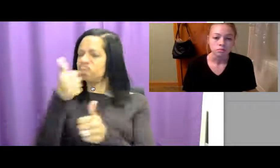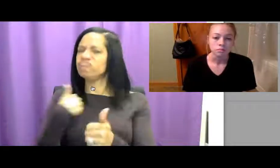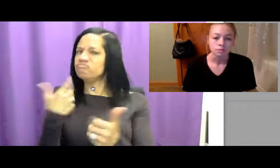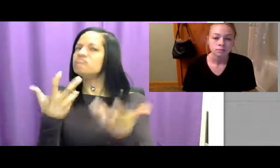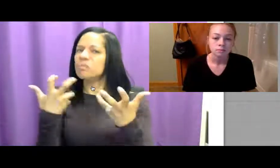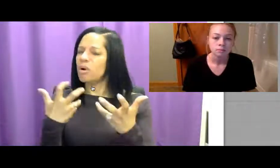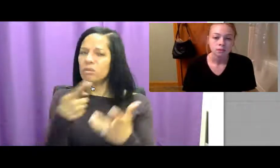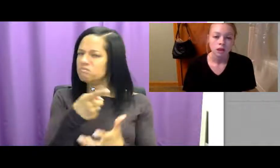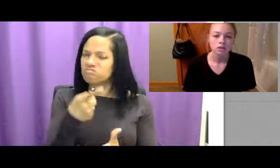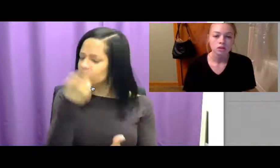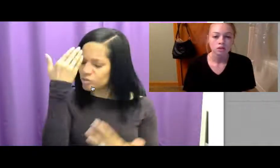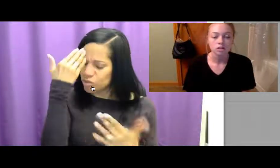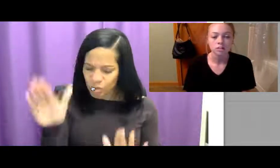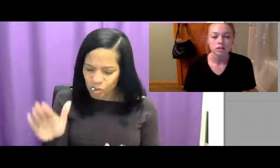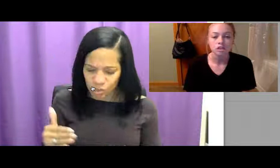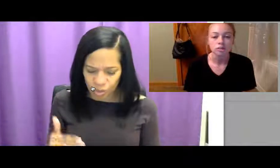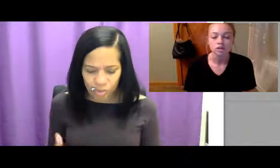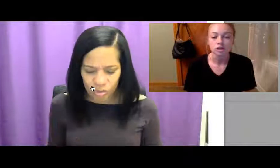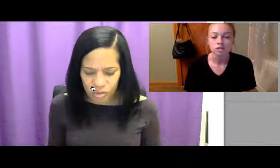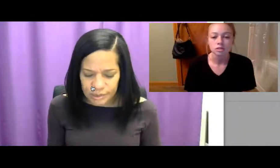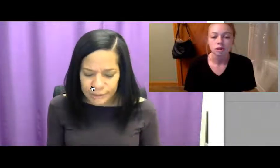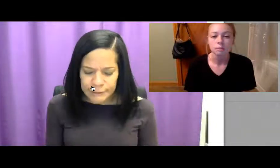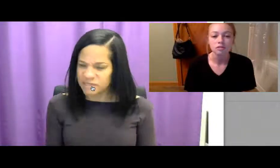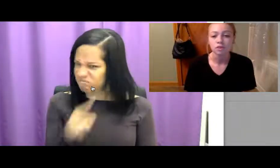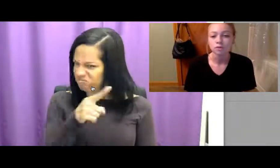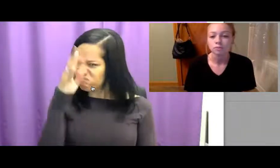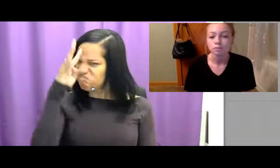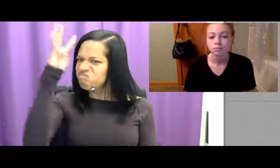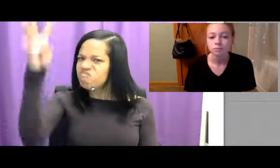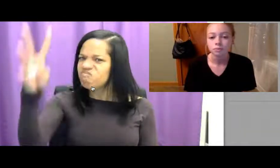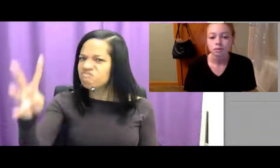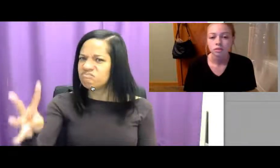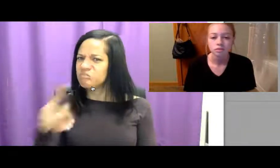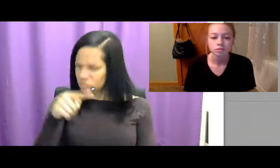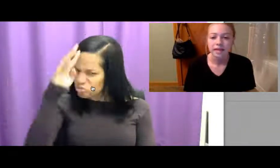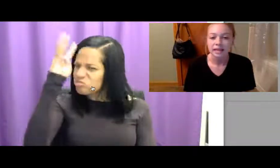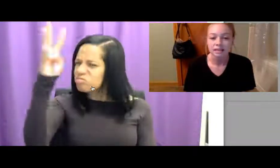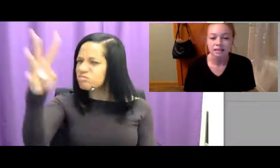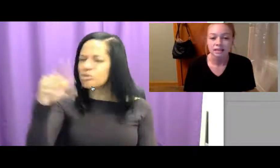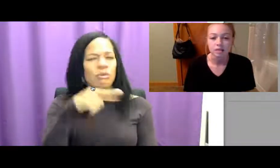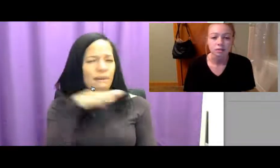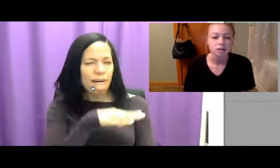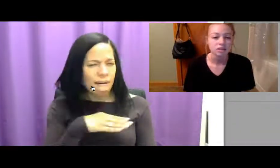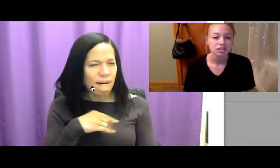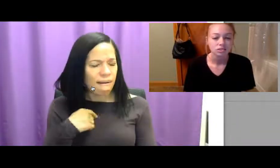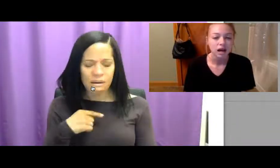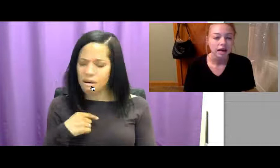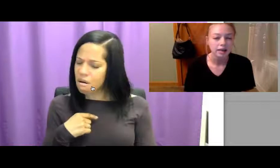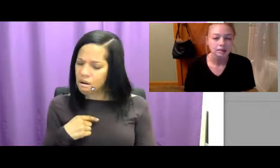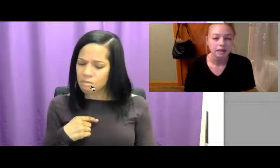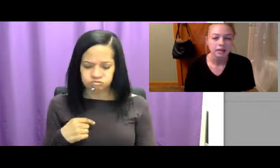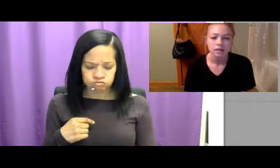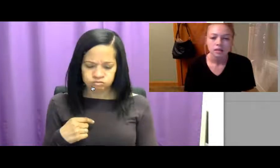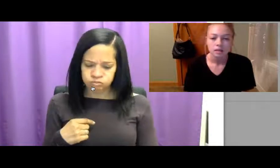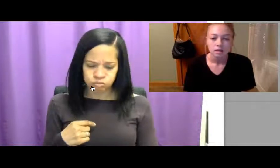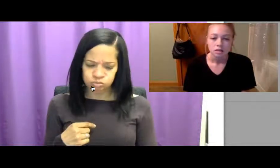Ooh. I want to talk to your manager. I want to talk to someone above you. Because you're making things up. You're lying